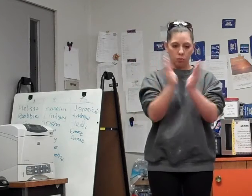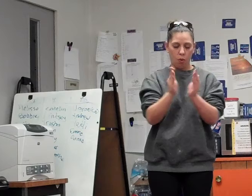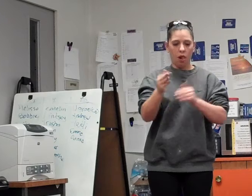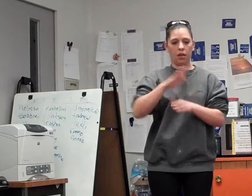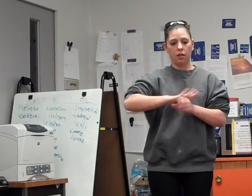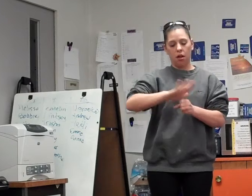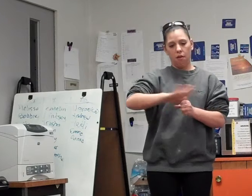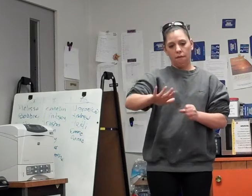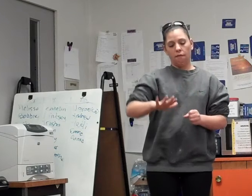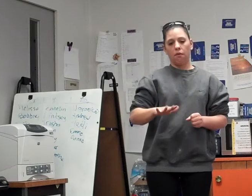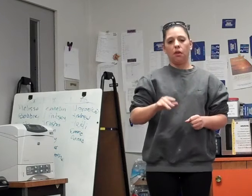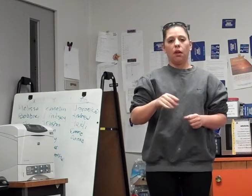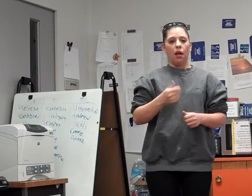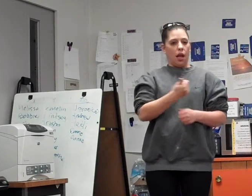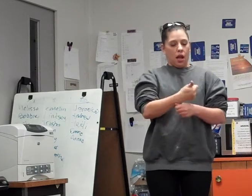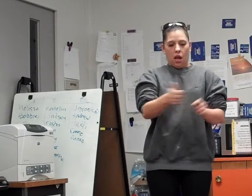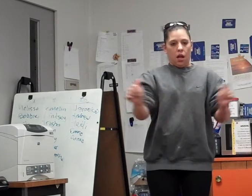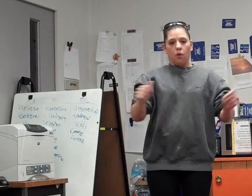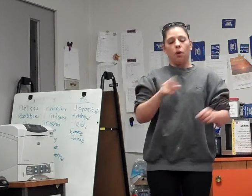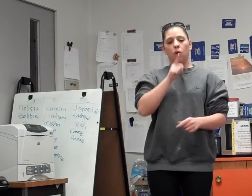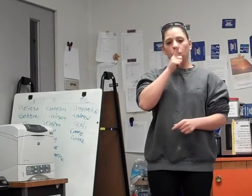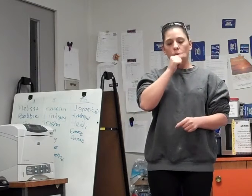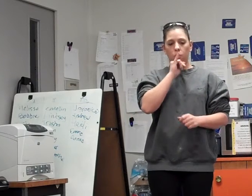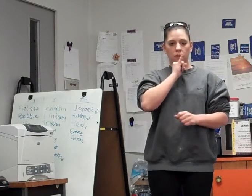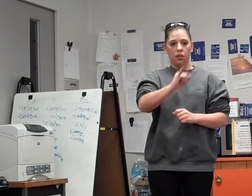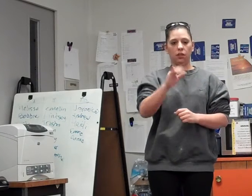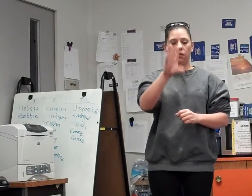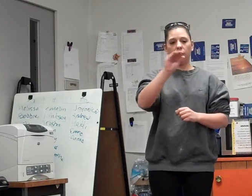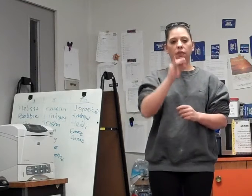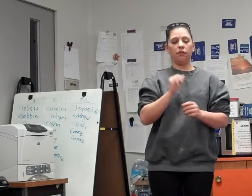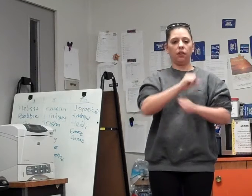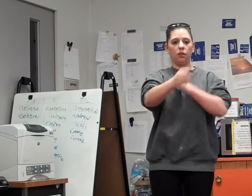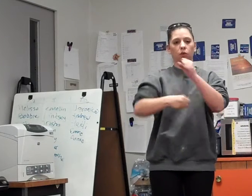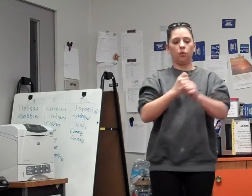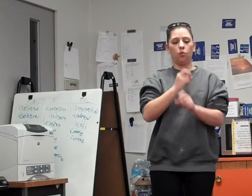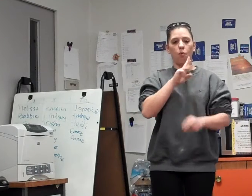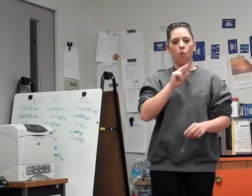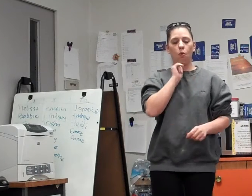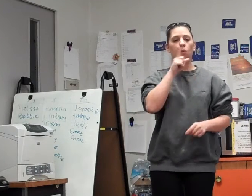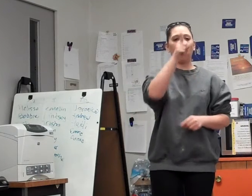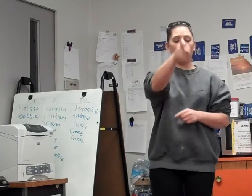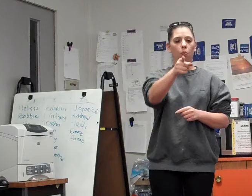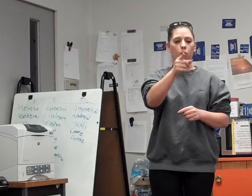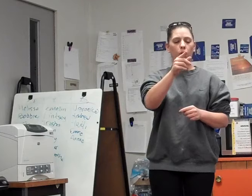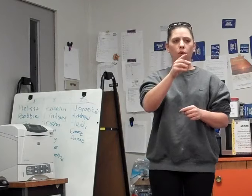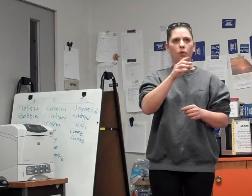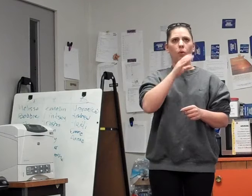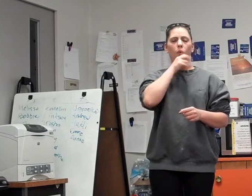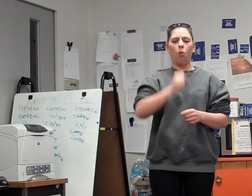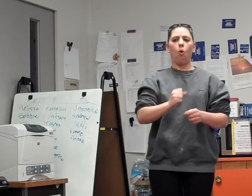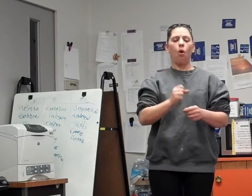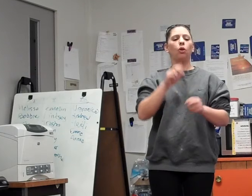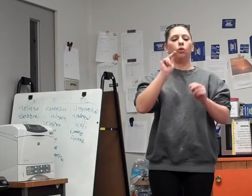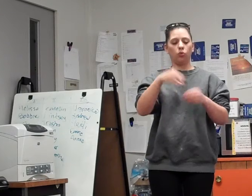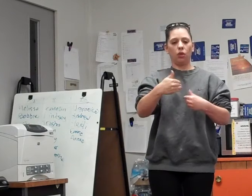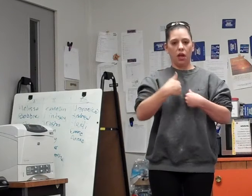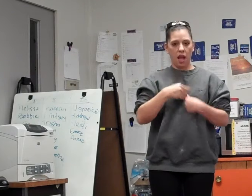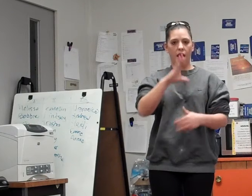So anyone who is 50 years or older should have a colonoscopy for screening to take out